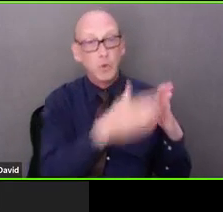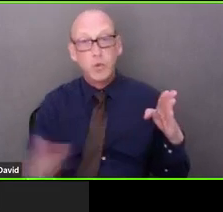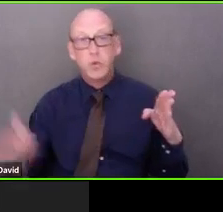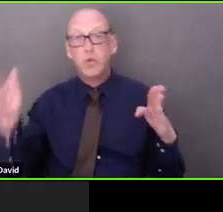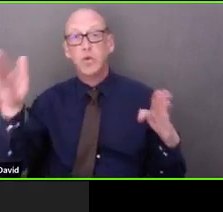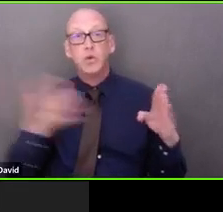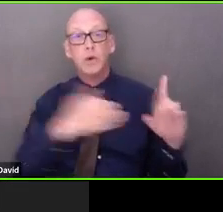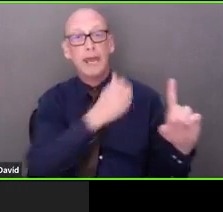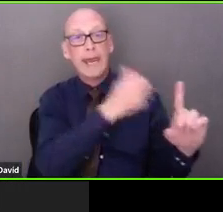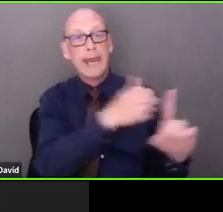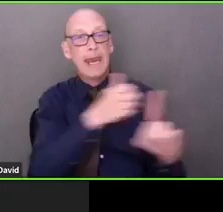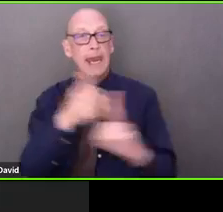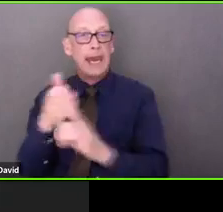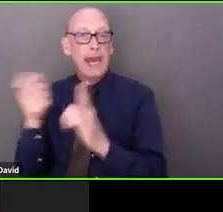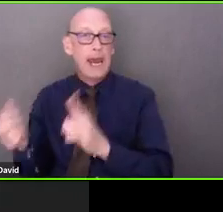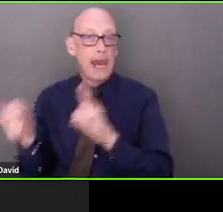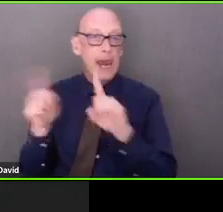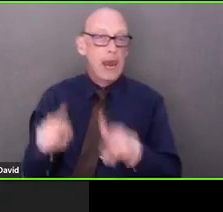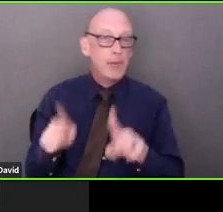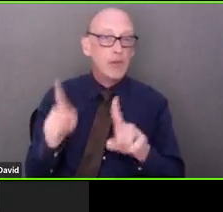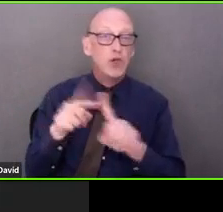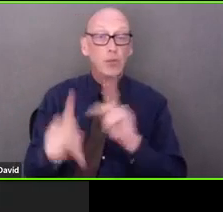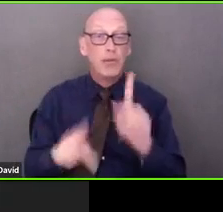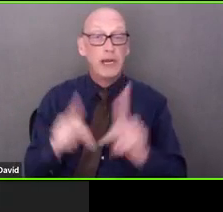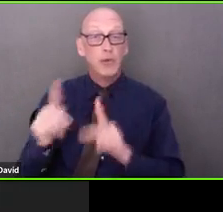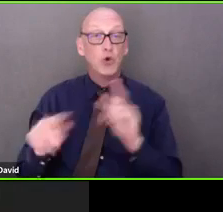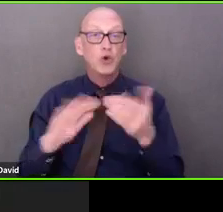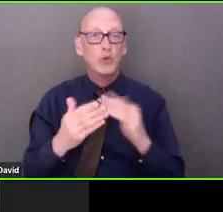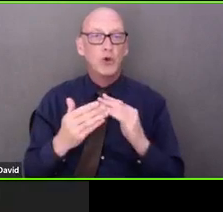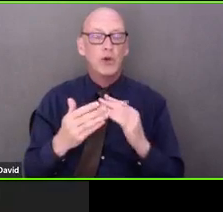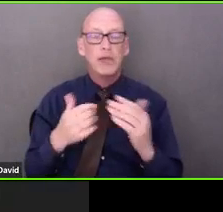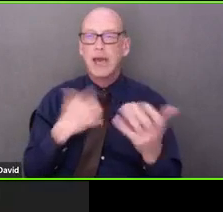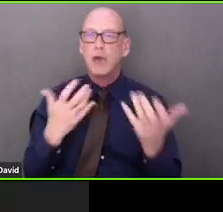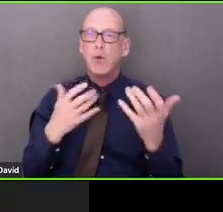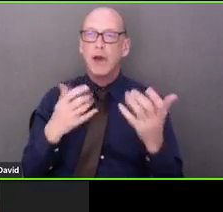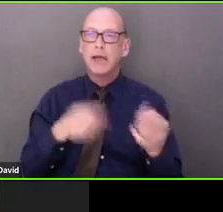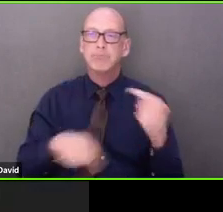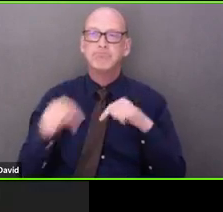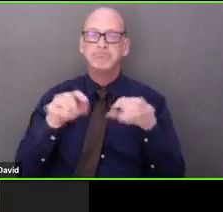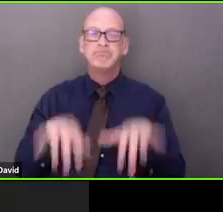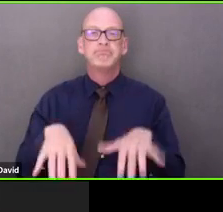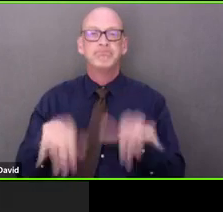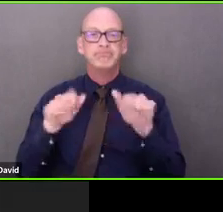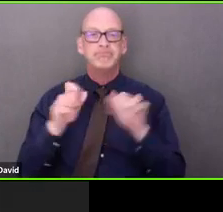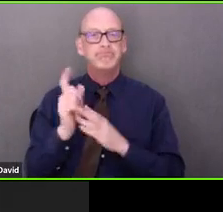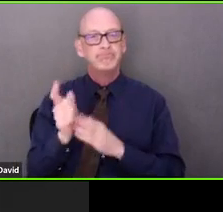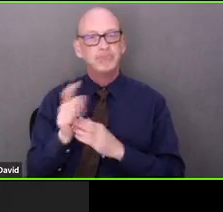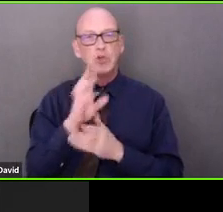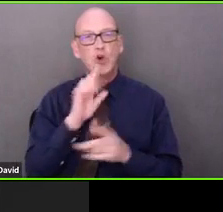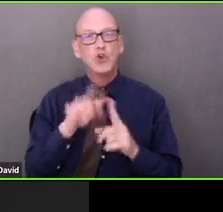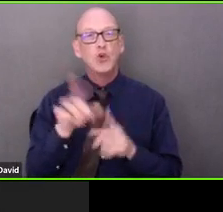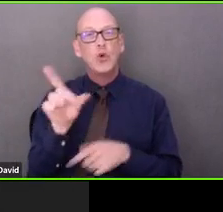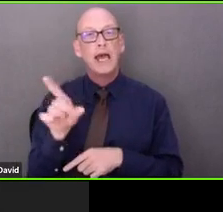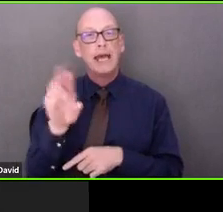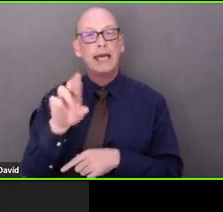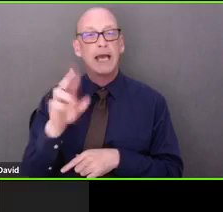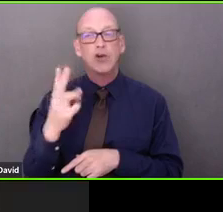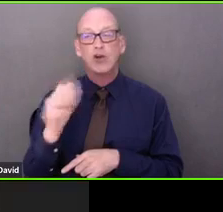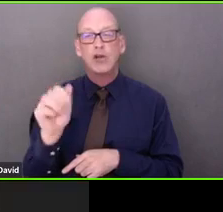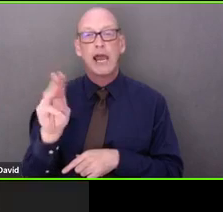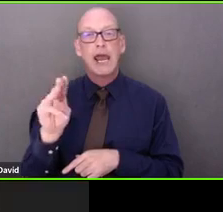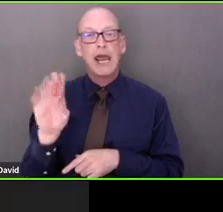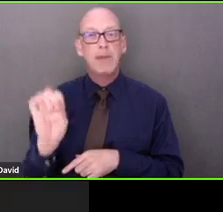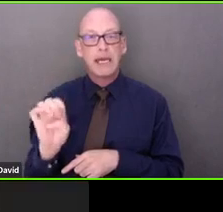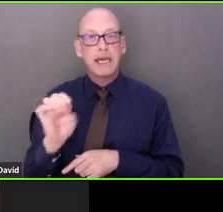that are happening to folks in our community. And so I want to take a moment and talk with Dr. Hamey and have him share a little bit